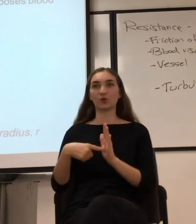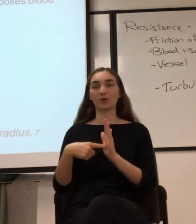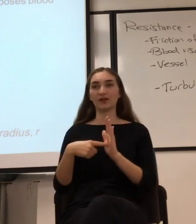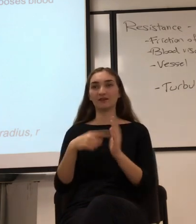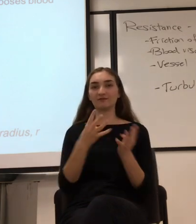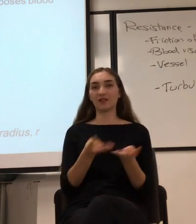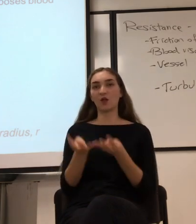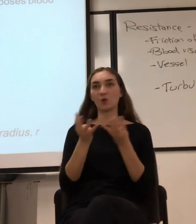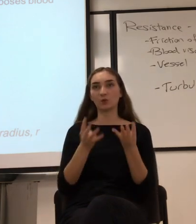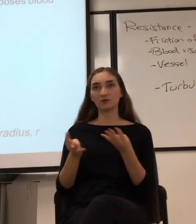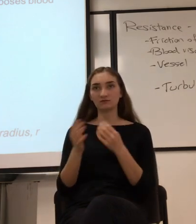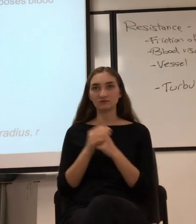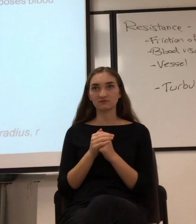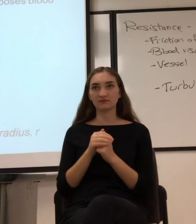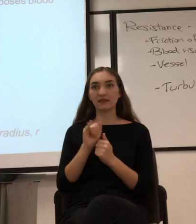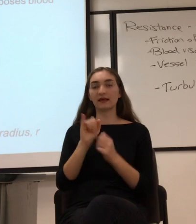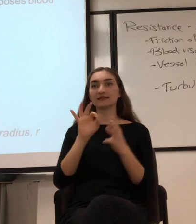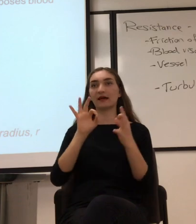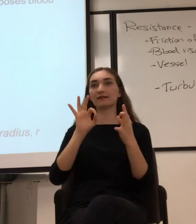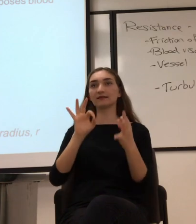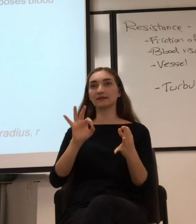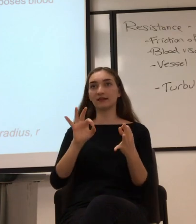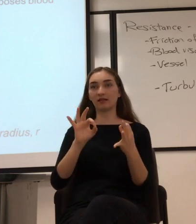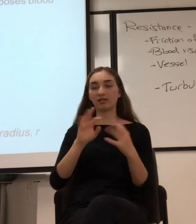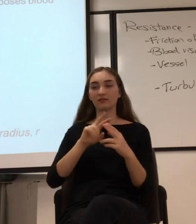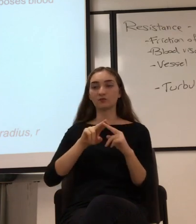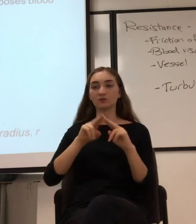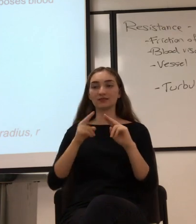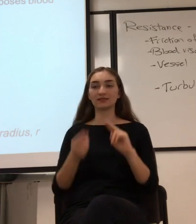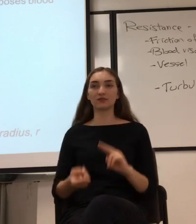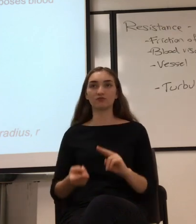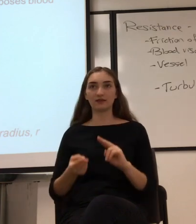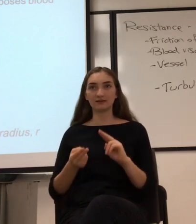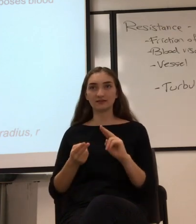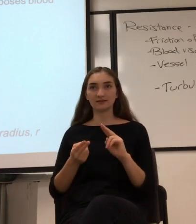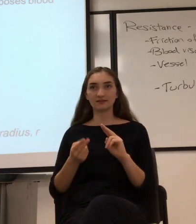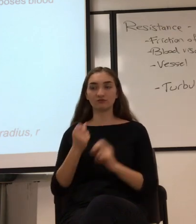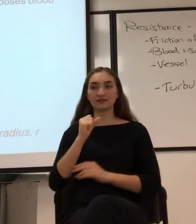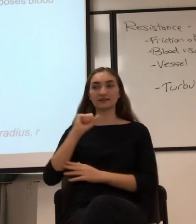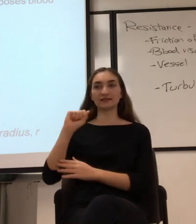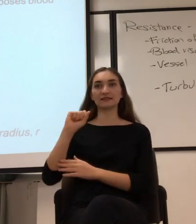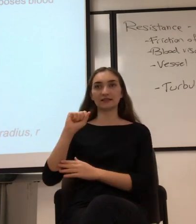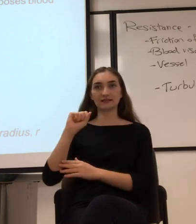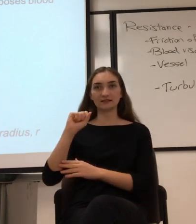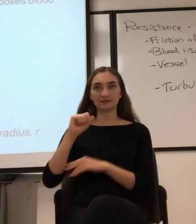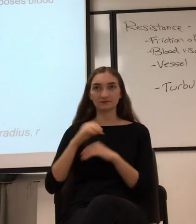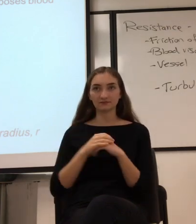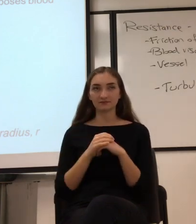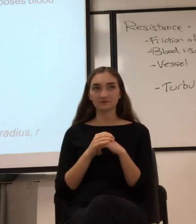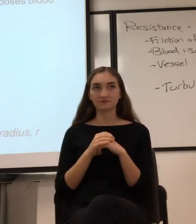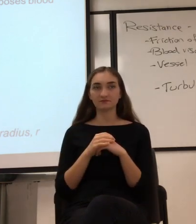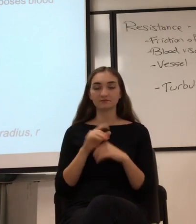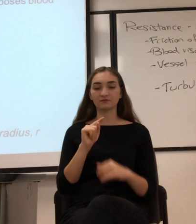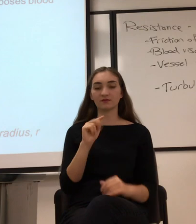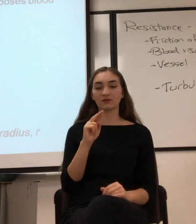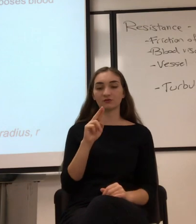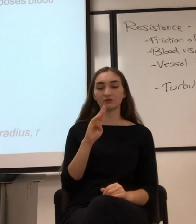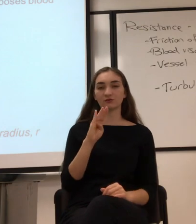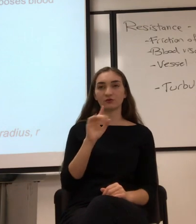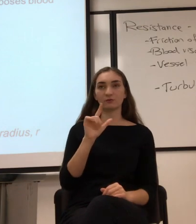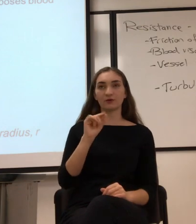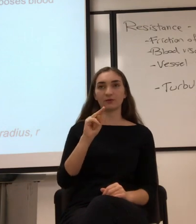That's ideal to decrease resistance to blood flow. But turbulence is, say, in a blood vessel.